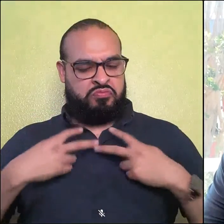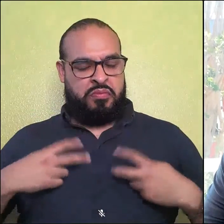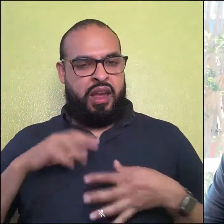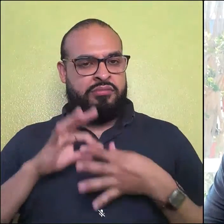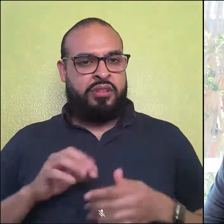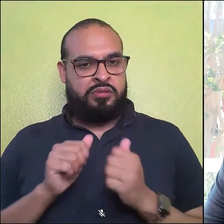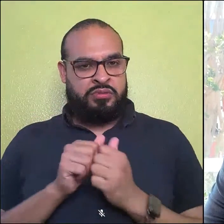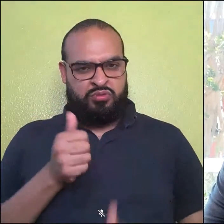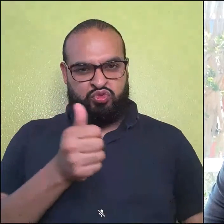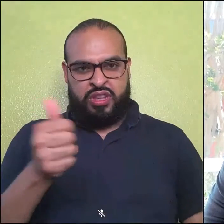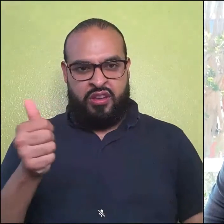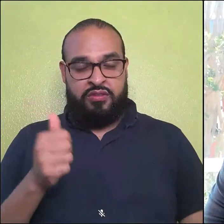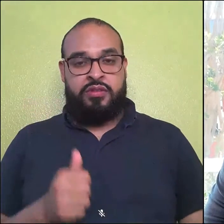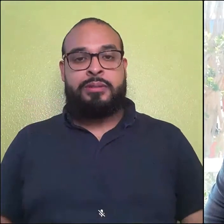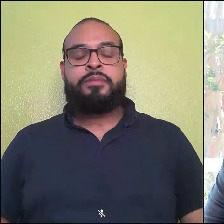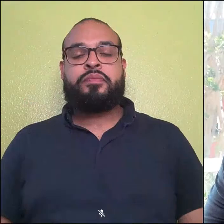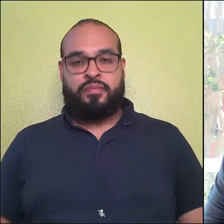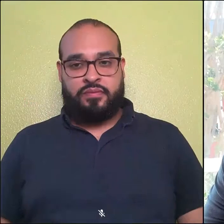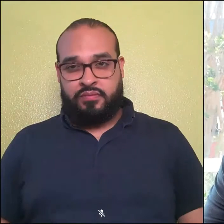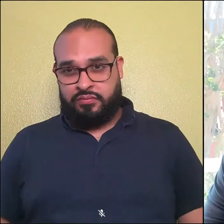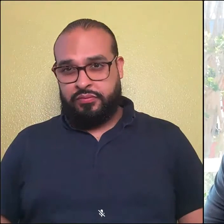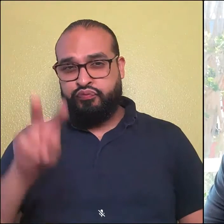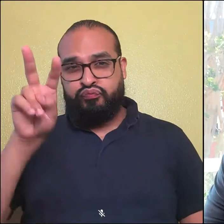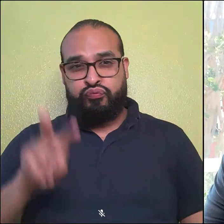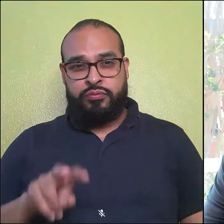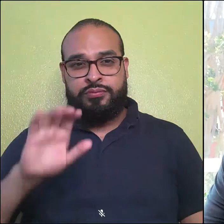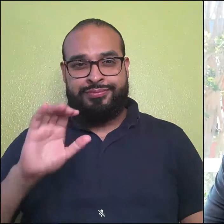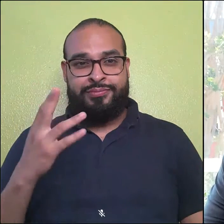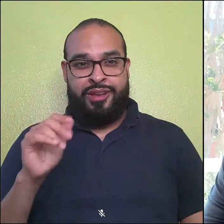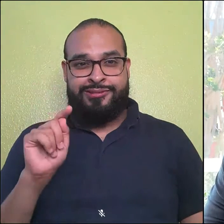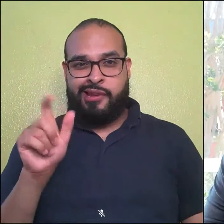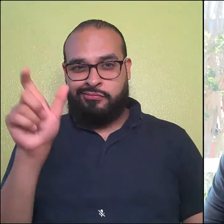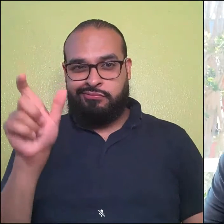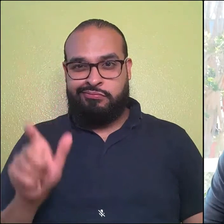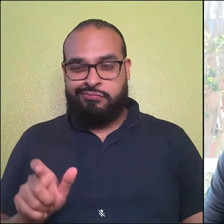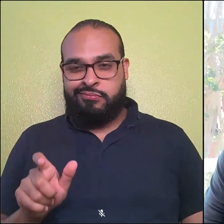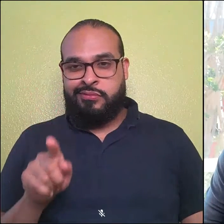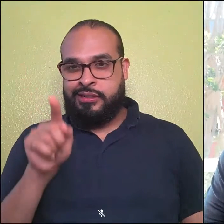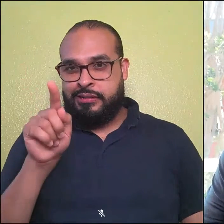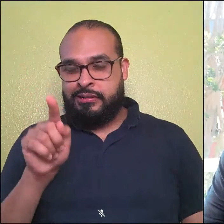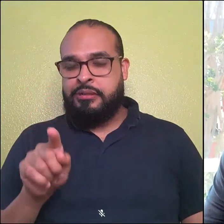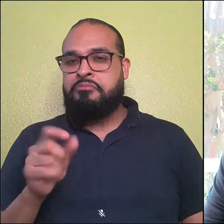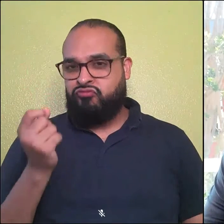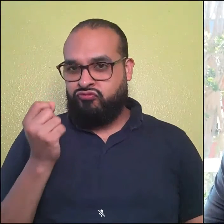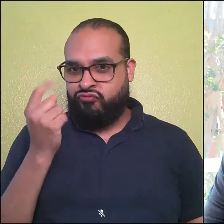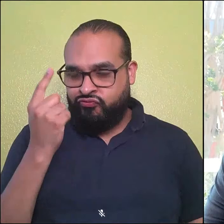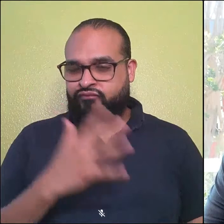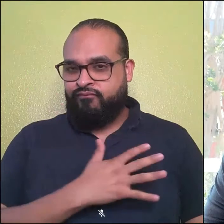And I'm looking at some of the men who are sharing, and I just feel for you. I feel for you